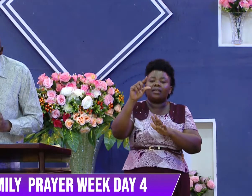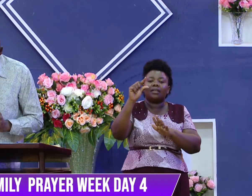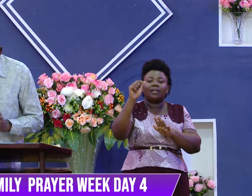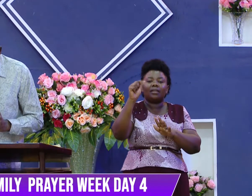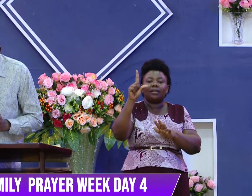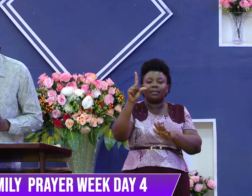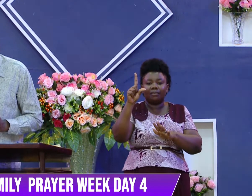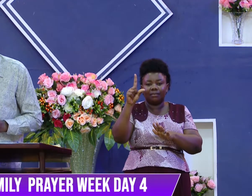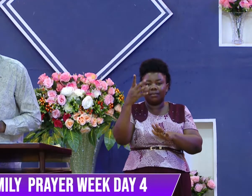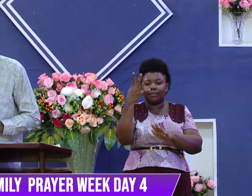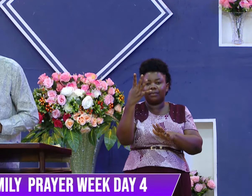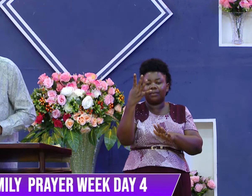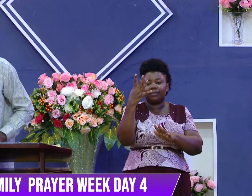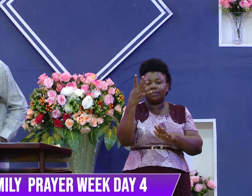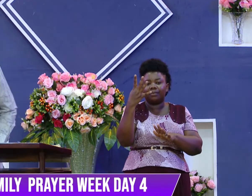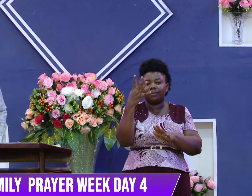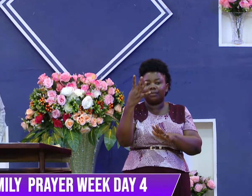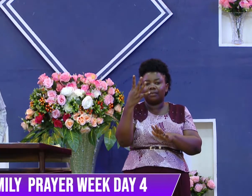Galatians 4.